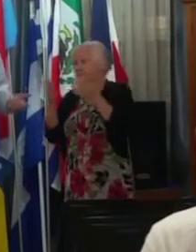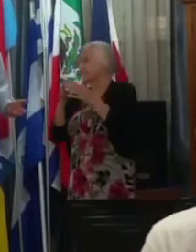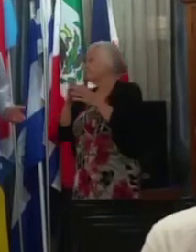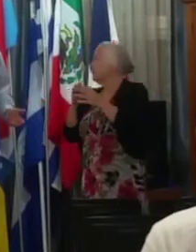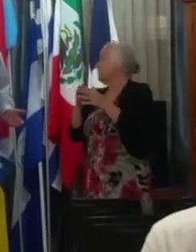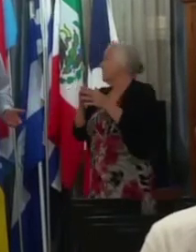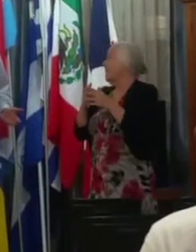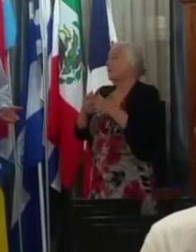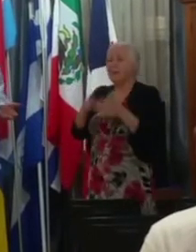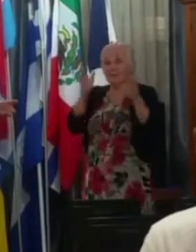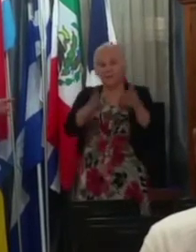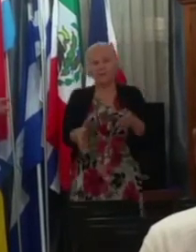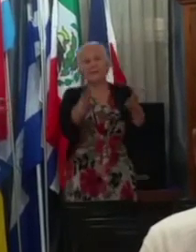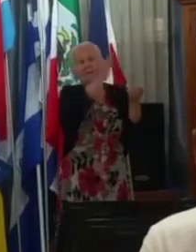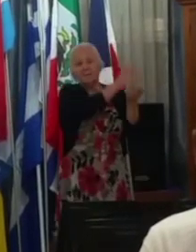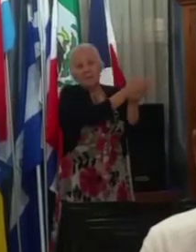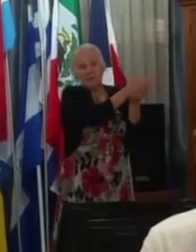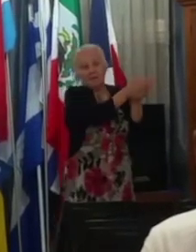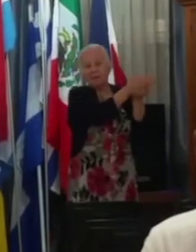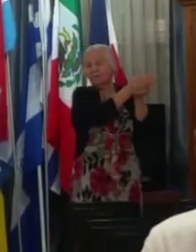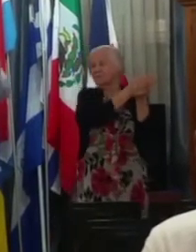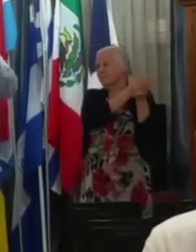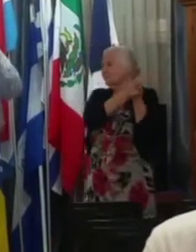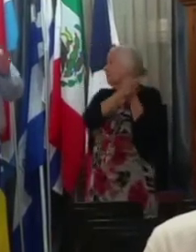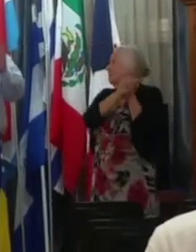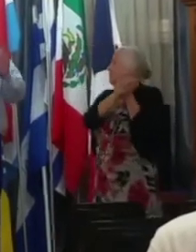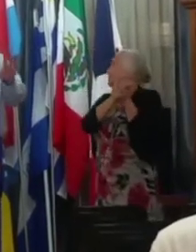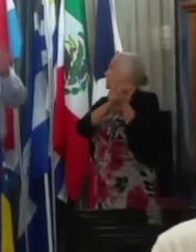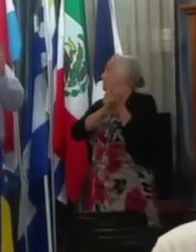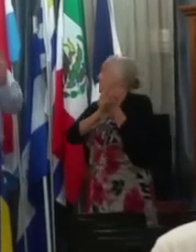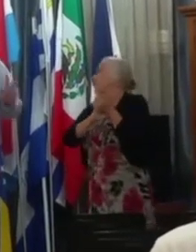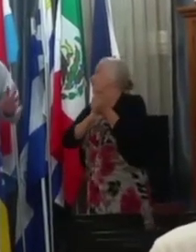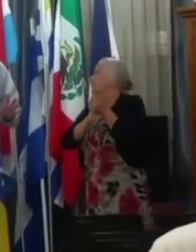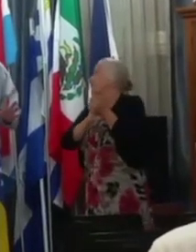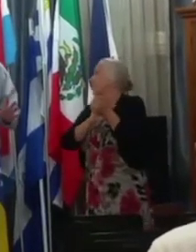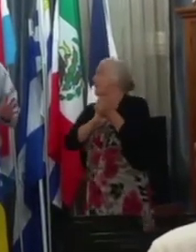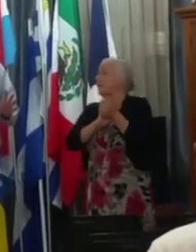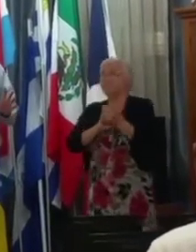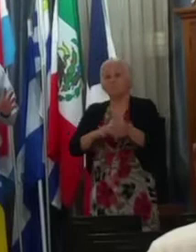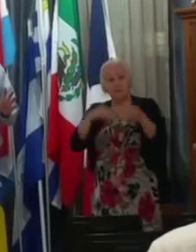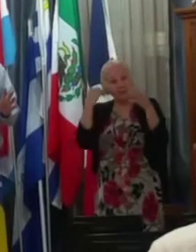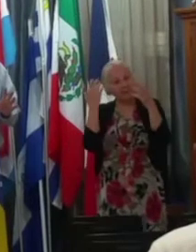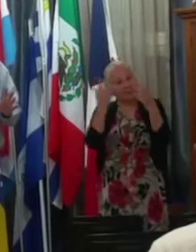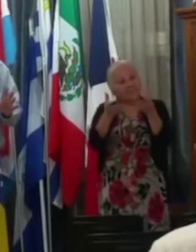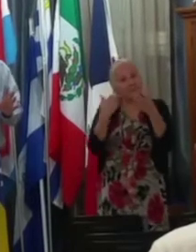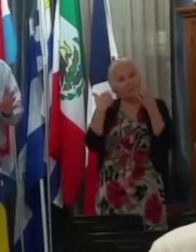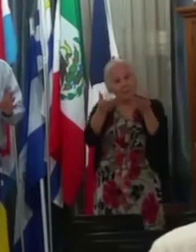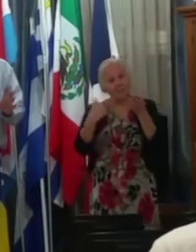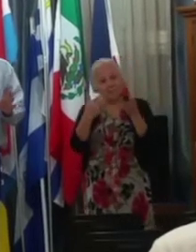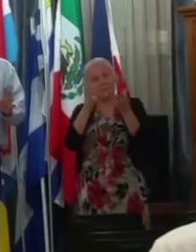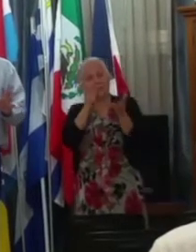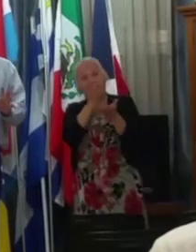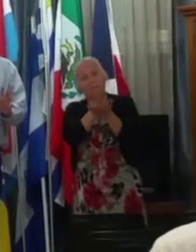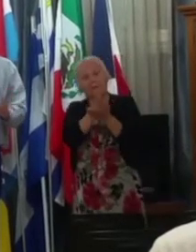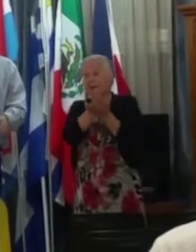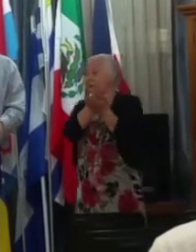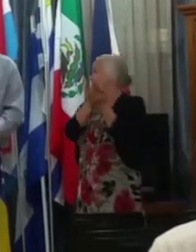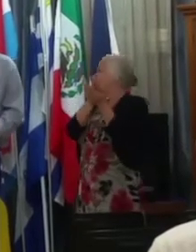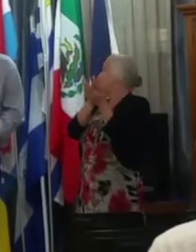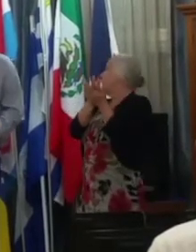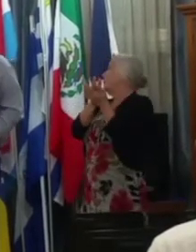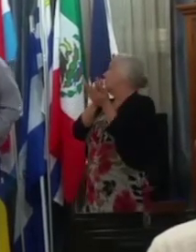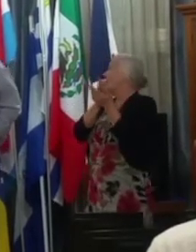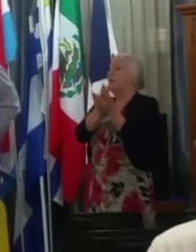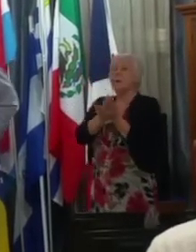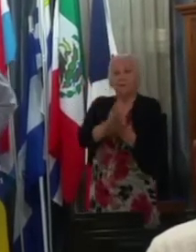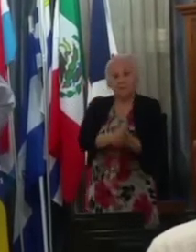The church was in Seattle, but this move of God was being compared pero este movimiento de Dios se estaba comparando